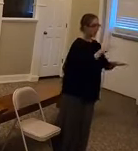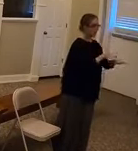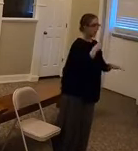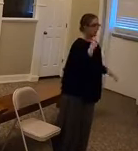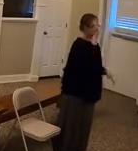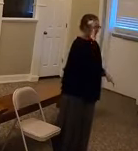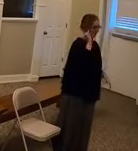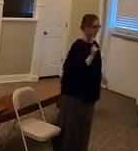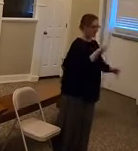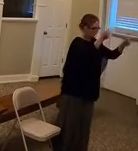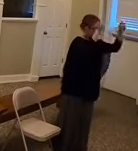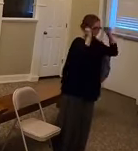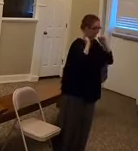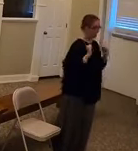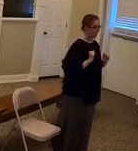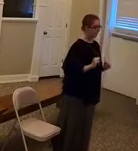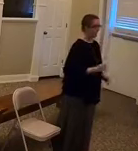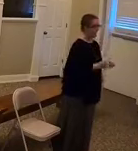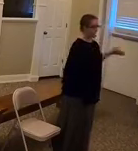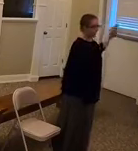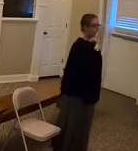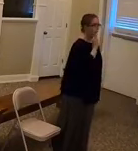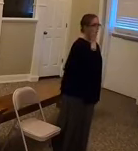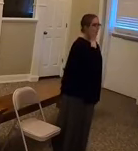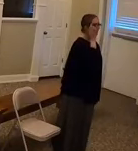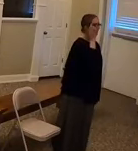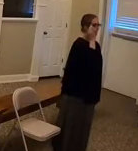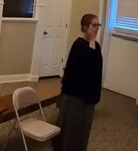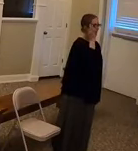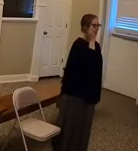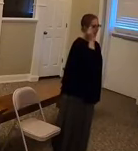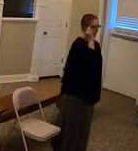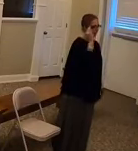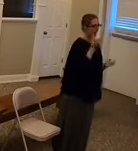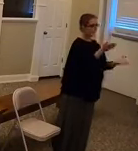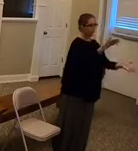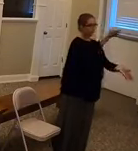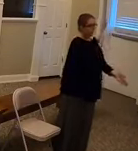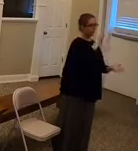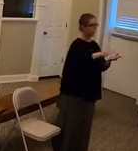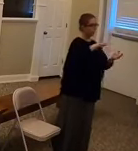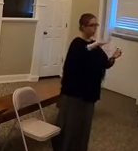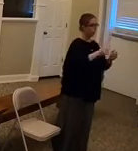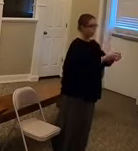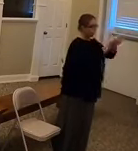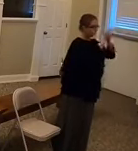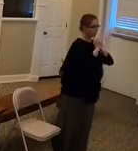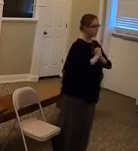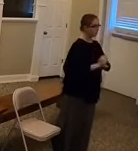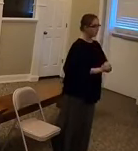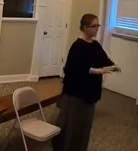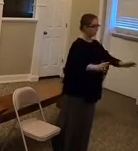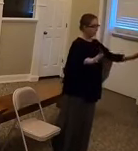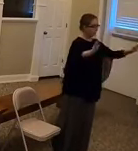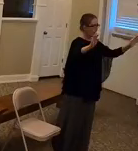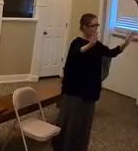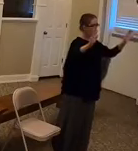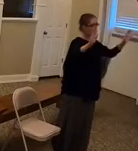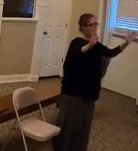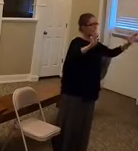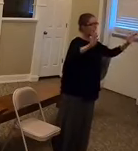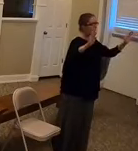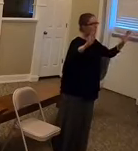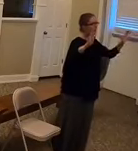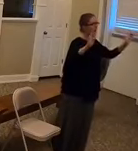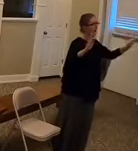me because of the power of God. Hallelujah. Oh, come on, let's give God glory right now. Let's just worship him. Lord, I love you. God,